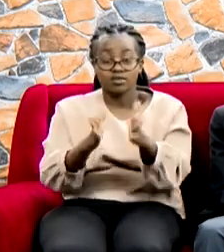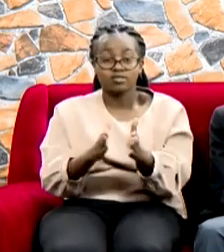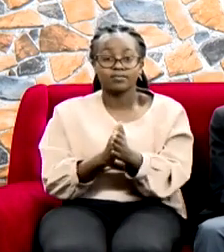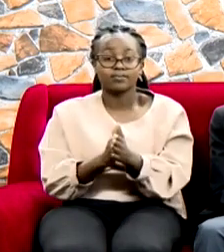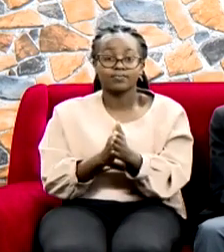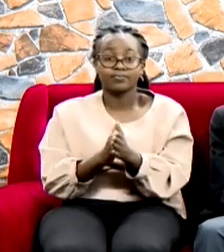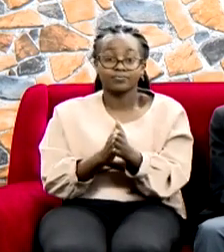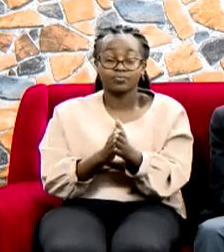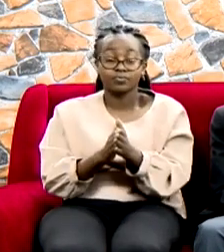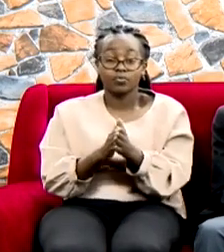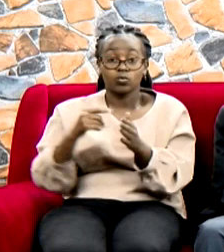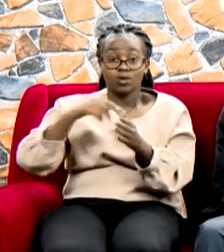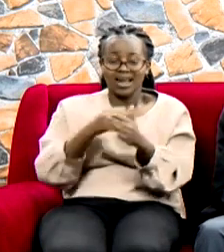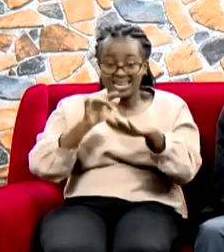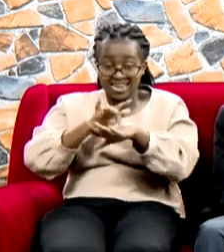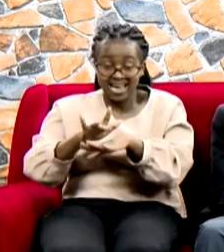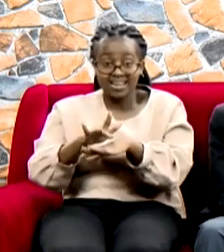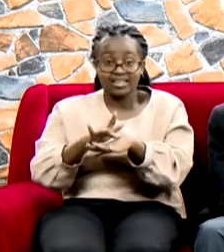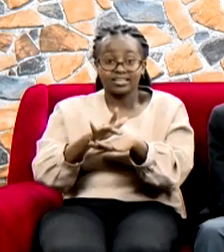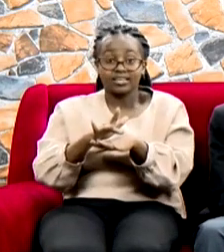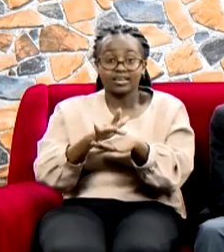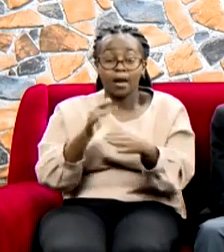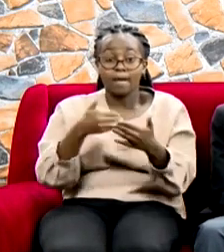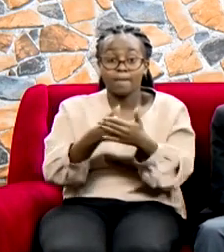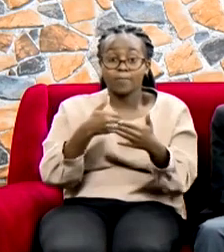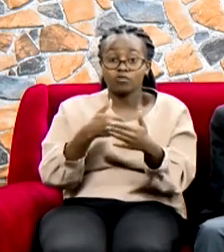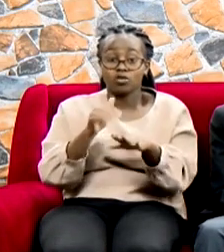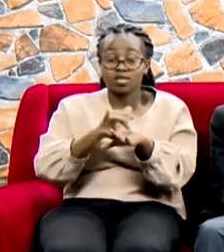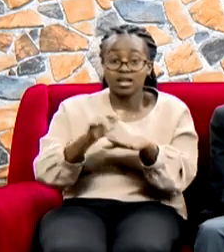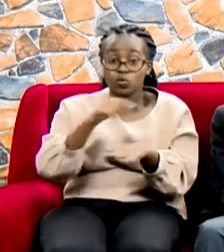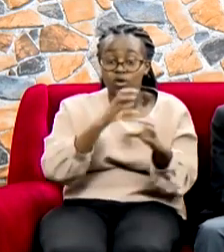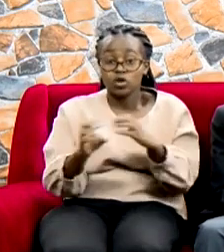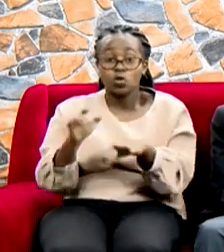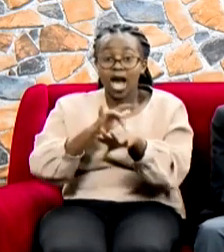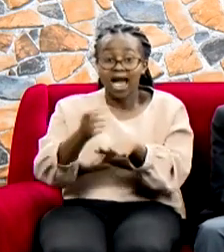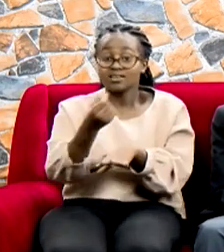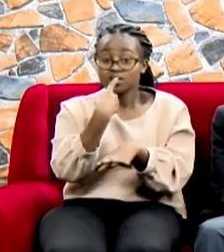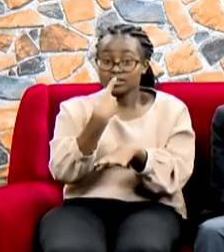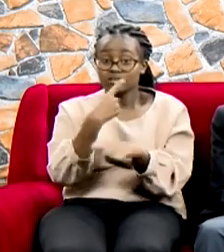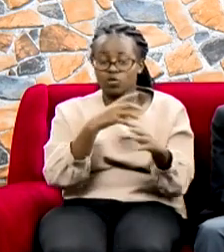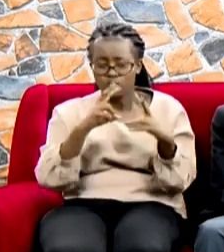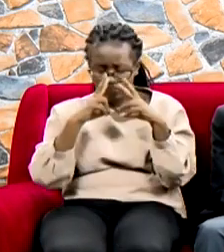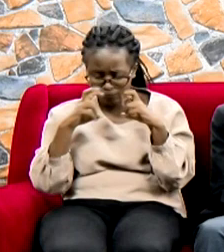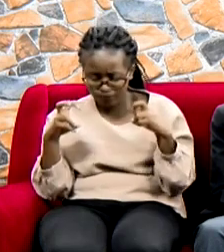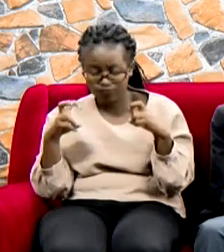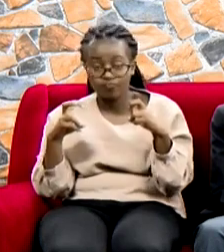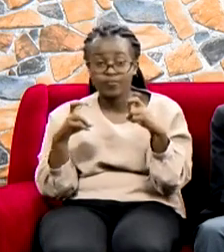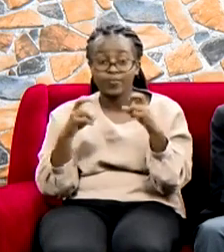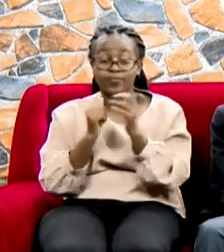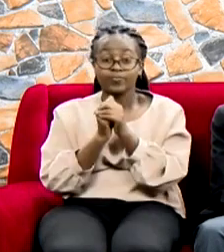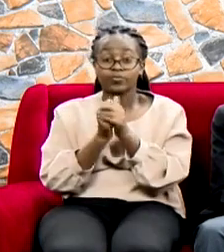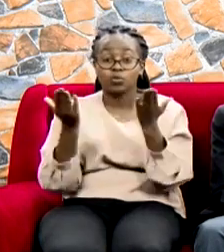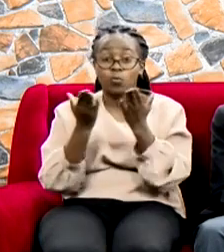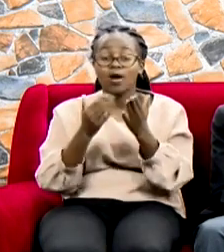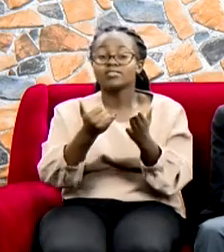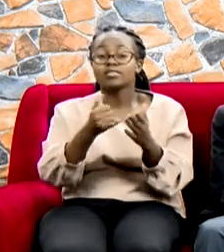we look at early intervention. Before early intervention, we do early diagnosis. So we look at when